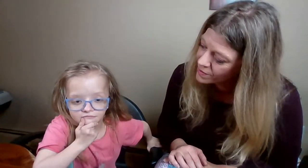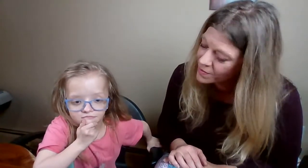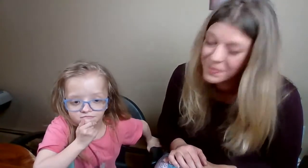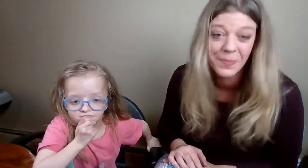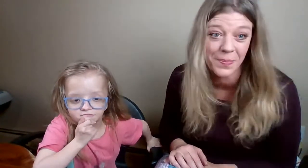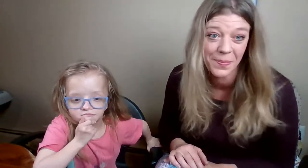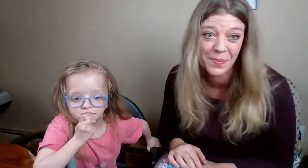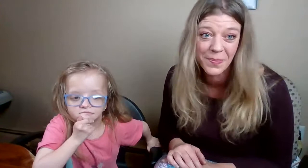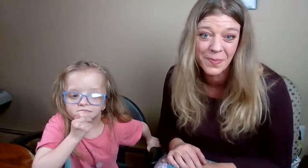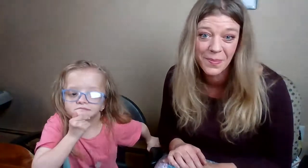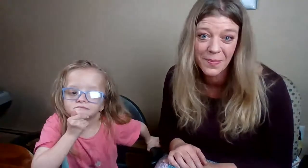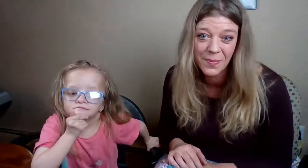Hmm.